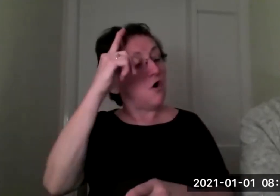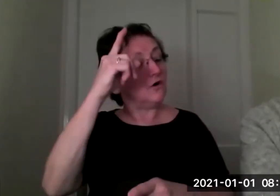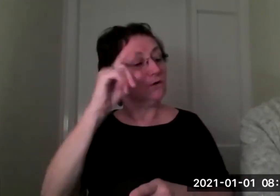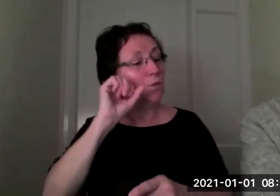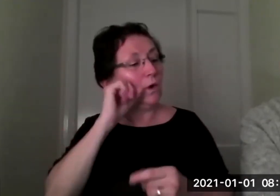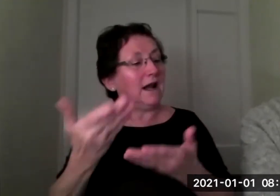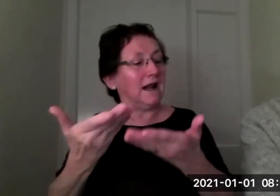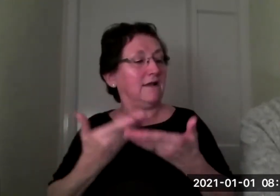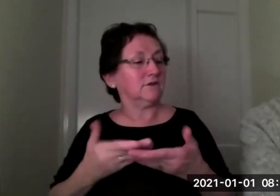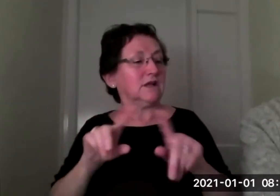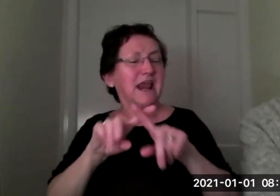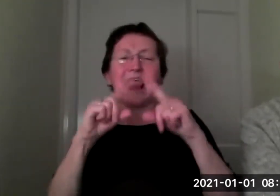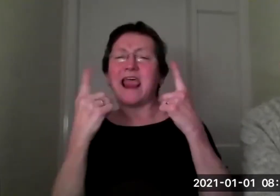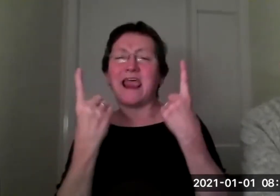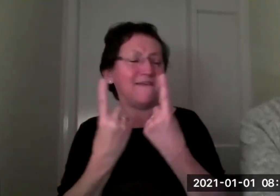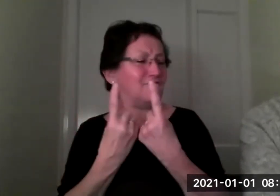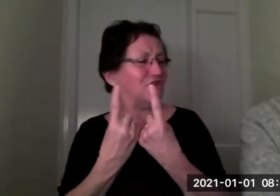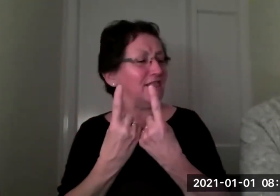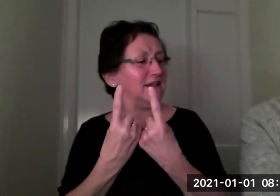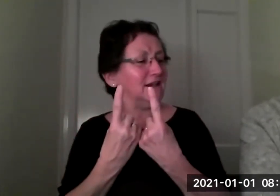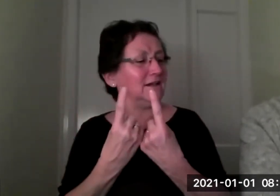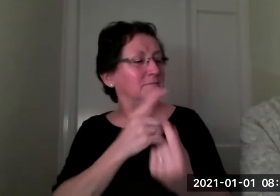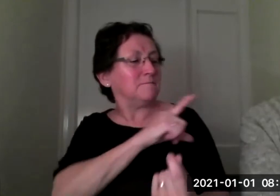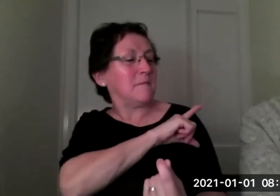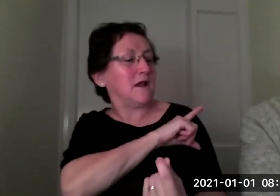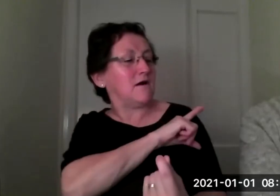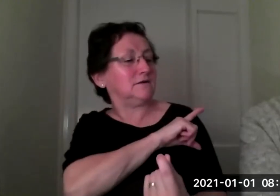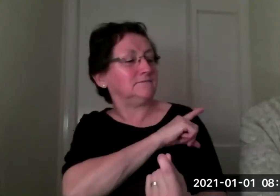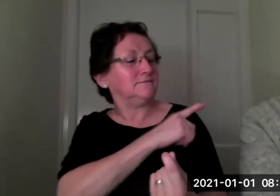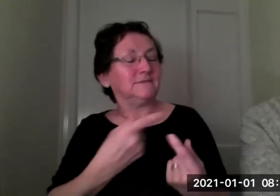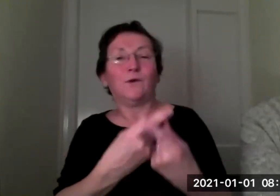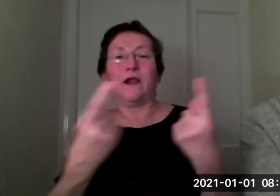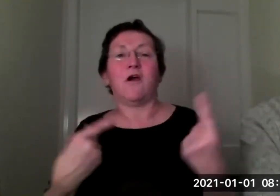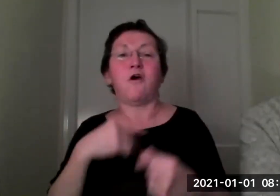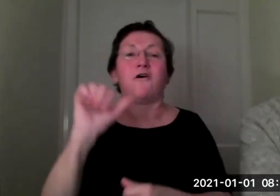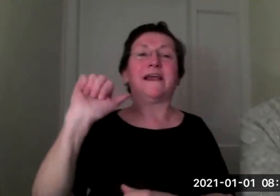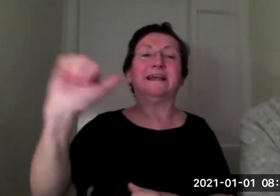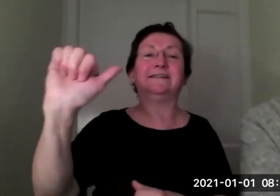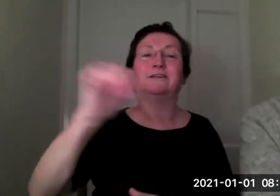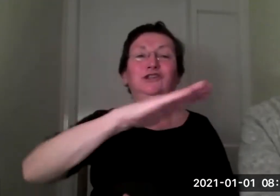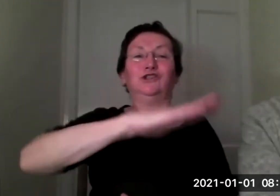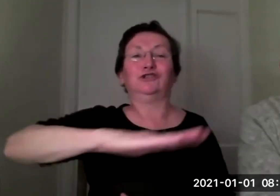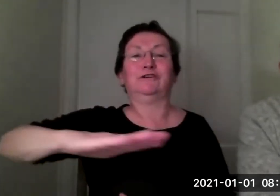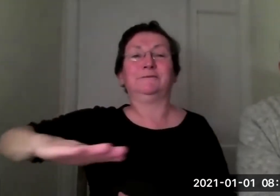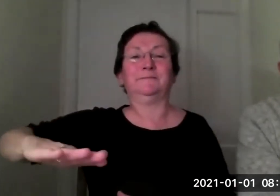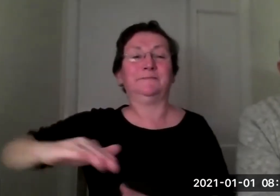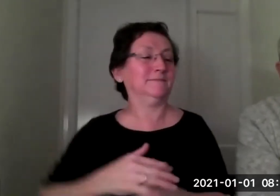God will give us everything because we are his children.